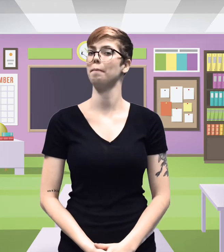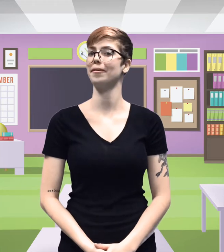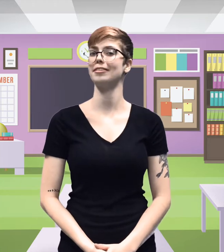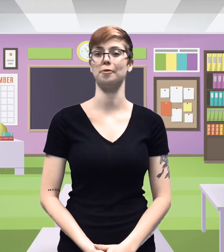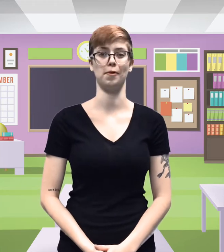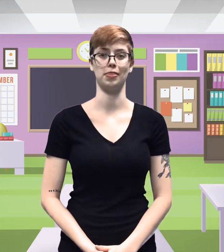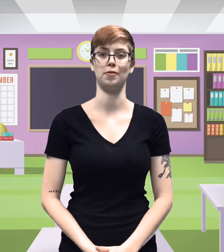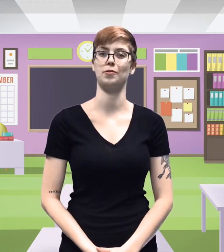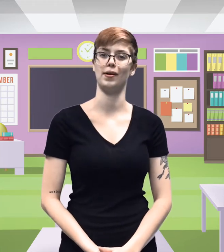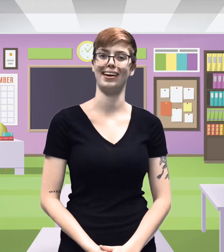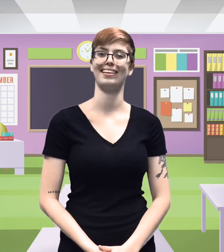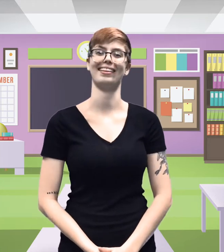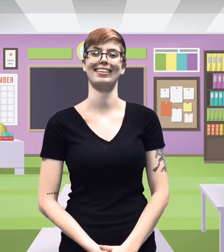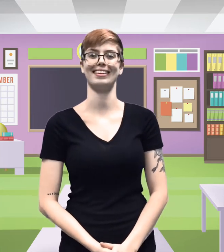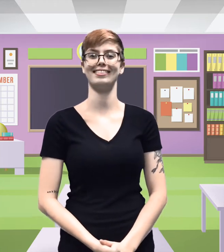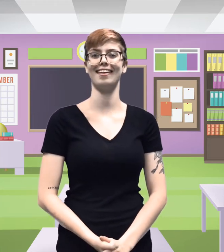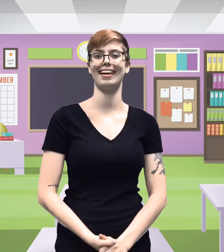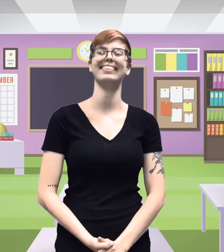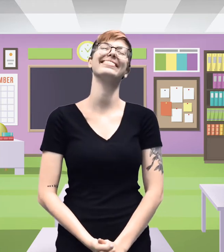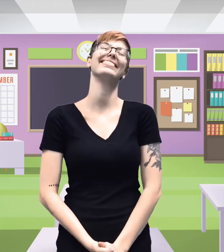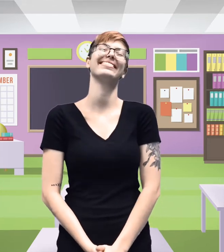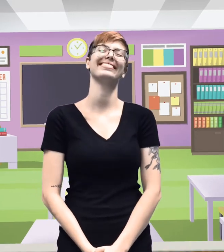numbers 1 through 20. Let's get started.